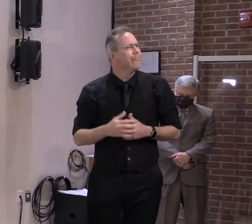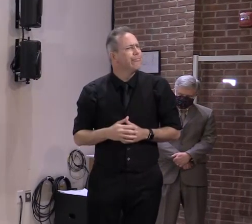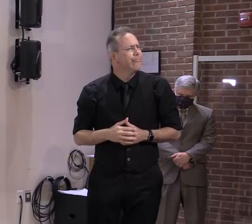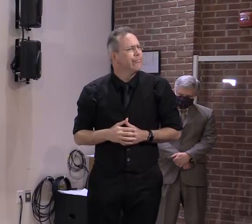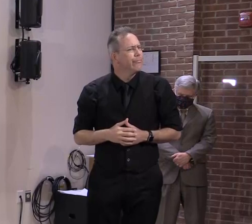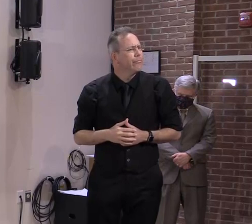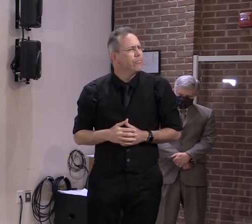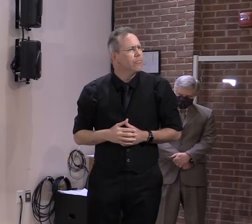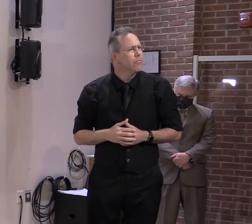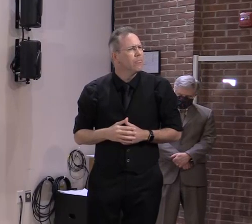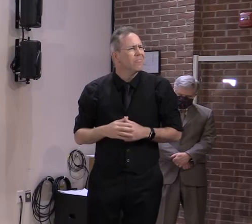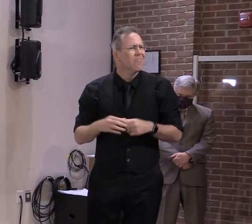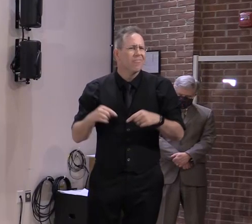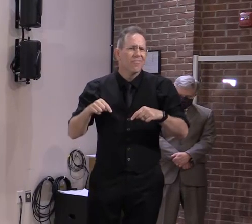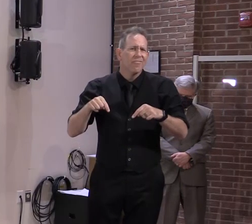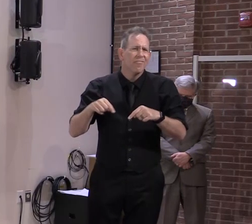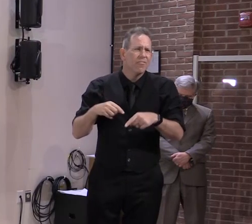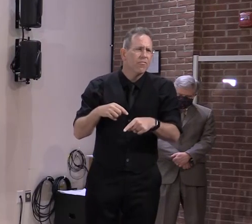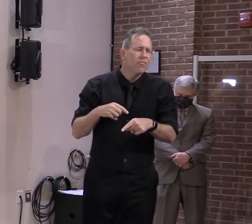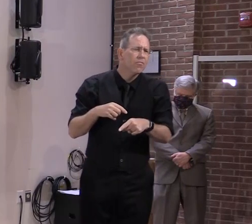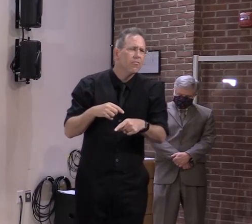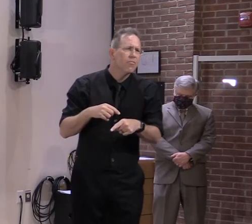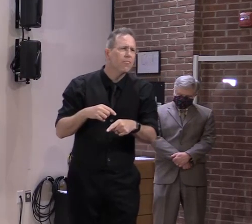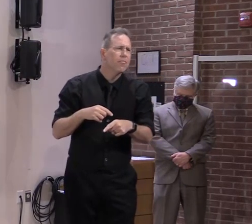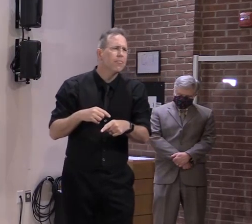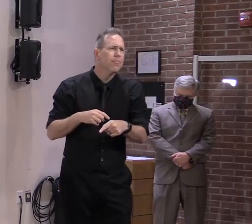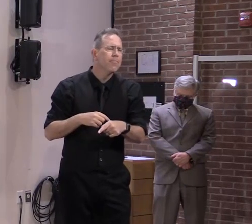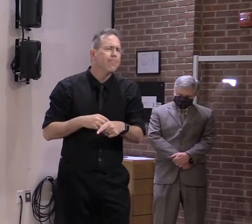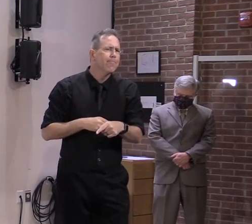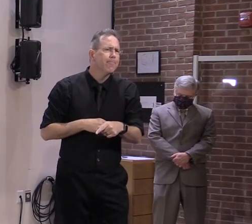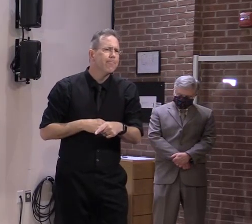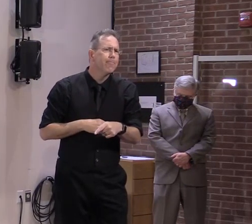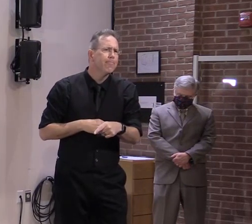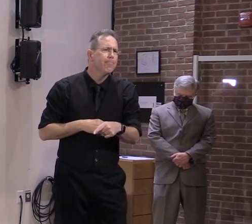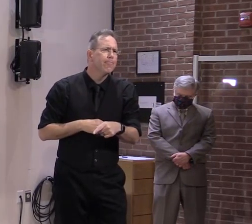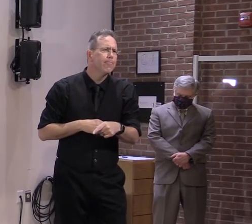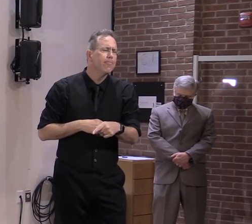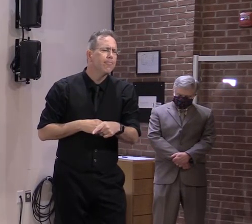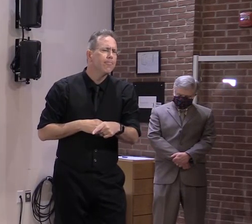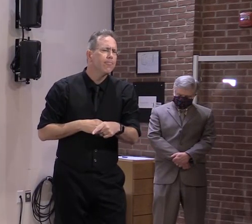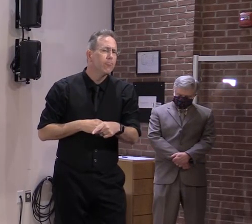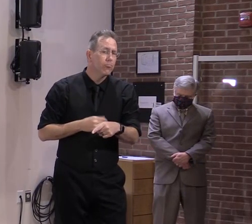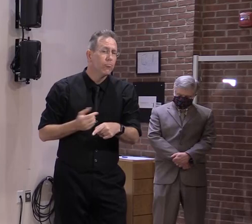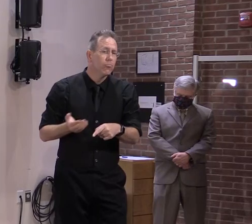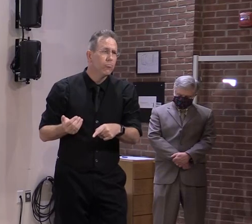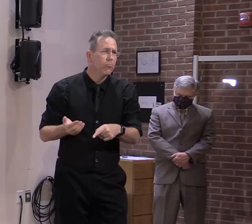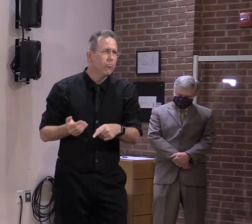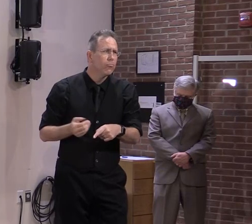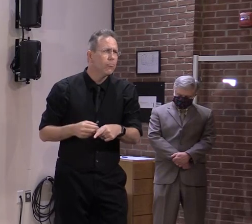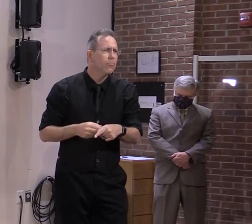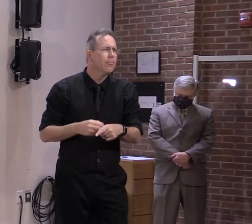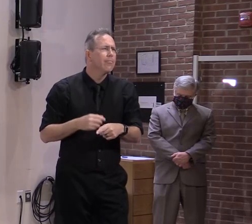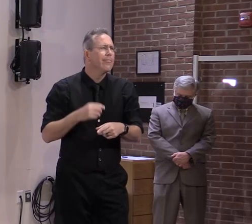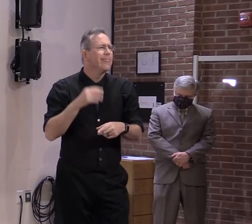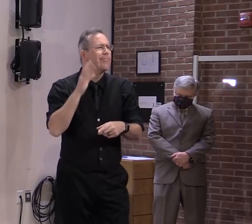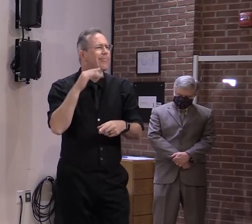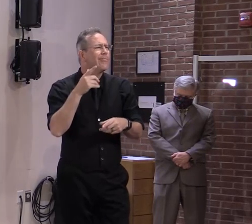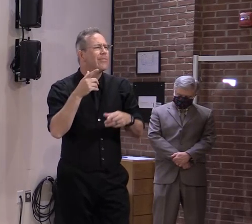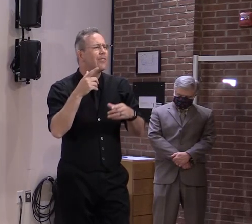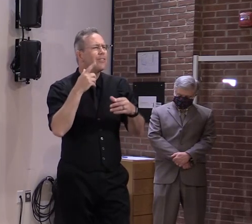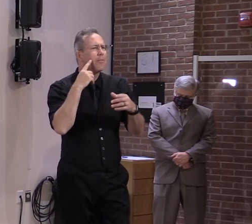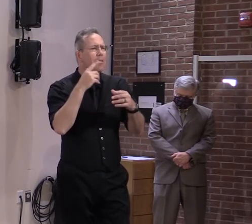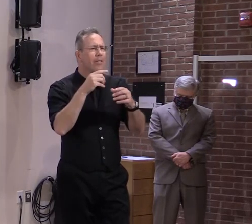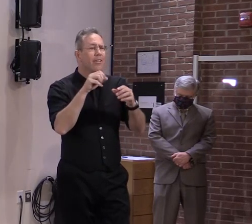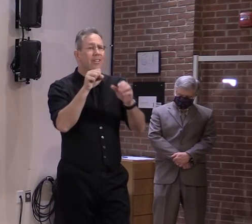little bit and say, well, we can't say 100% anymore in the age groups, because that would tell everybody that everybody's getting the vaccine. So